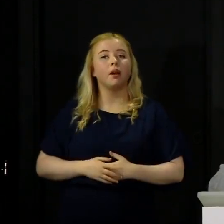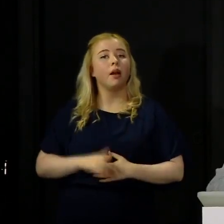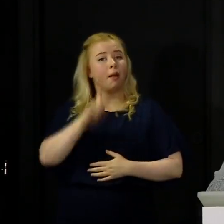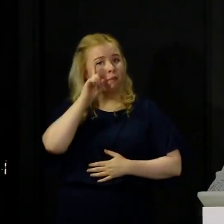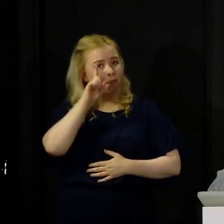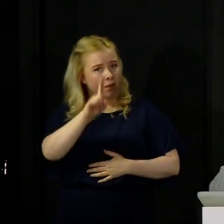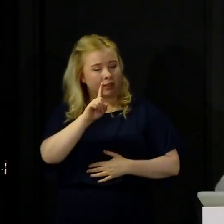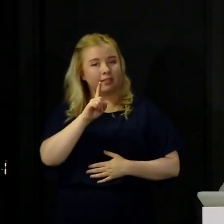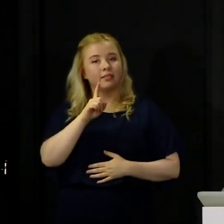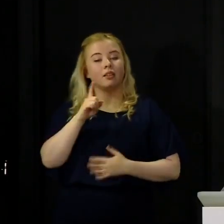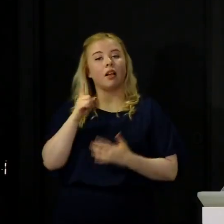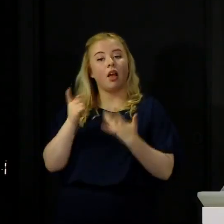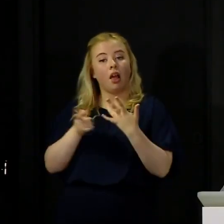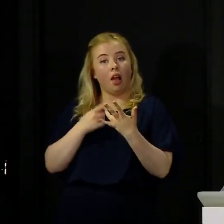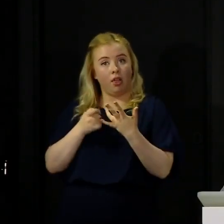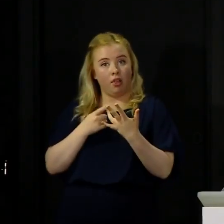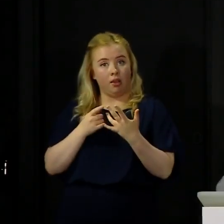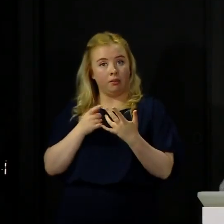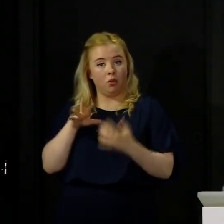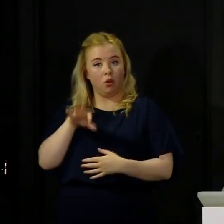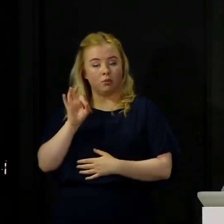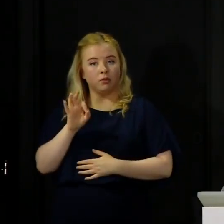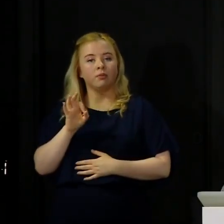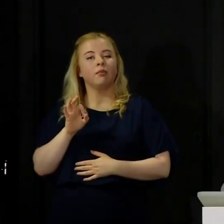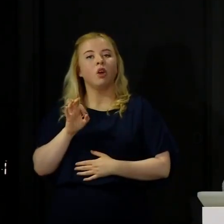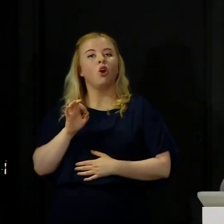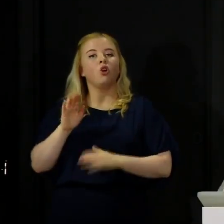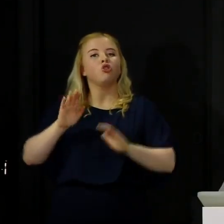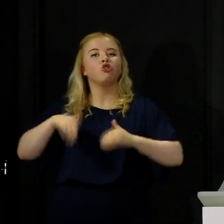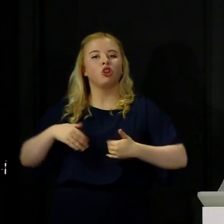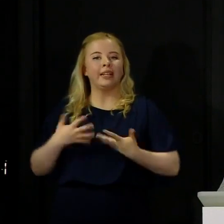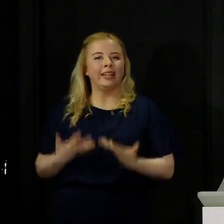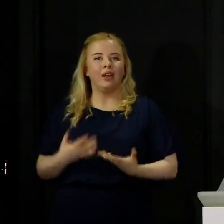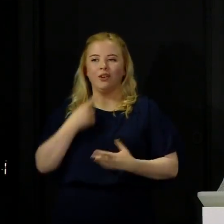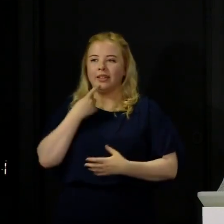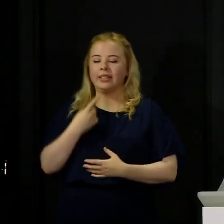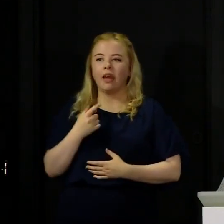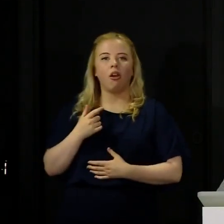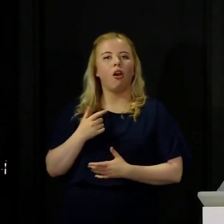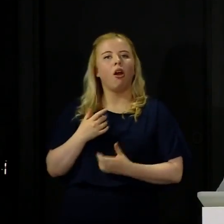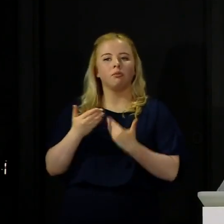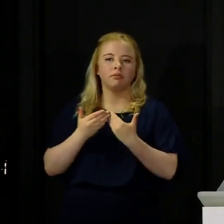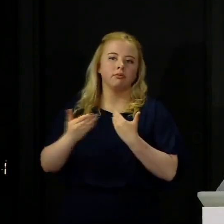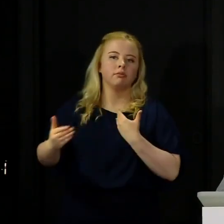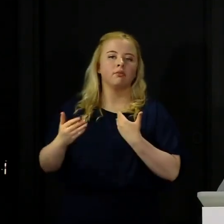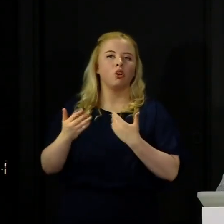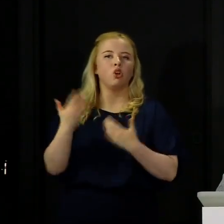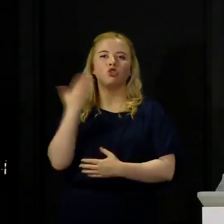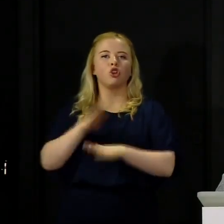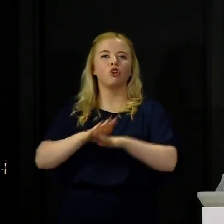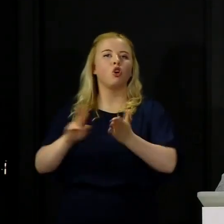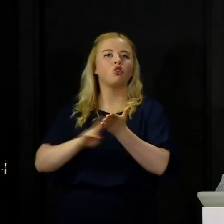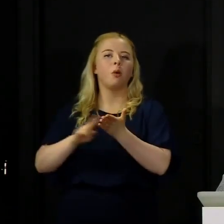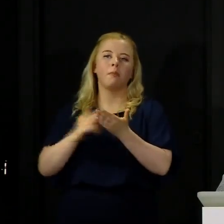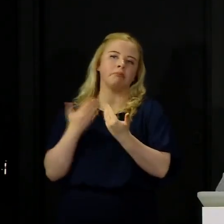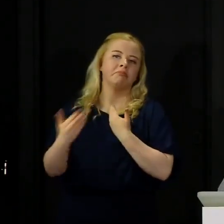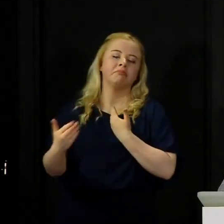shouldn't get to a point where we are accepting now that for a certain period of time schooling will not be normal. I want to